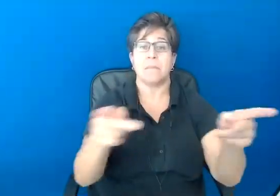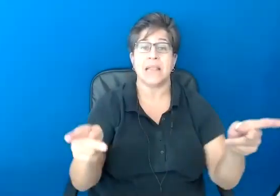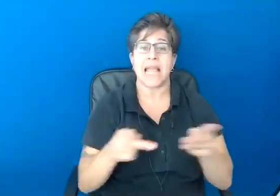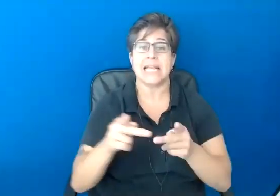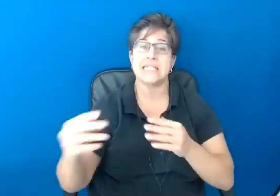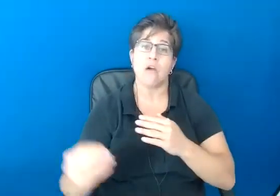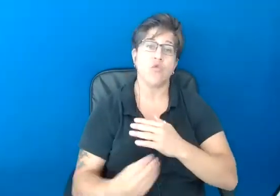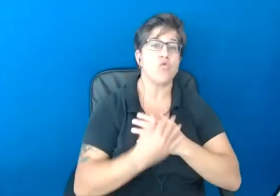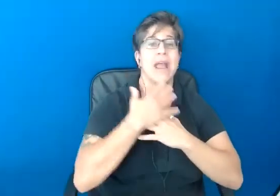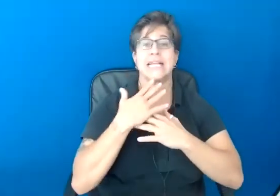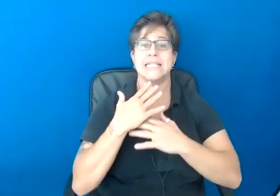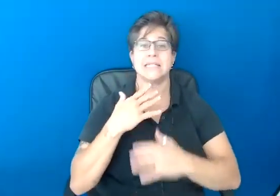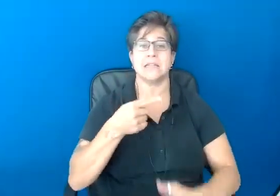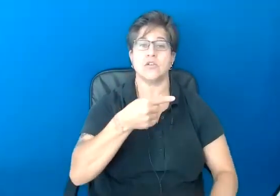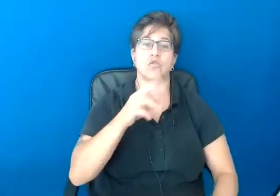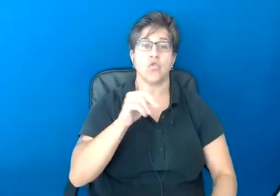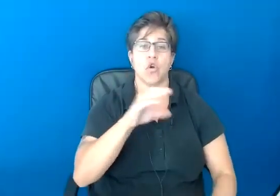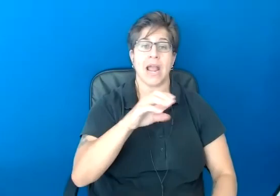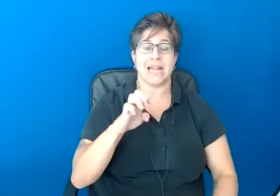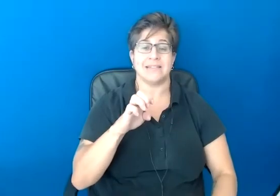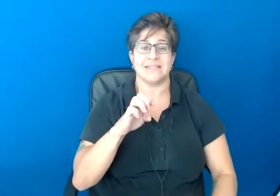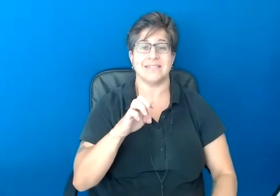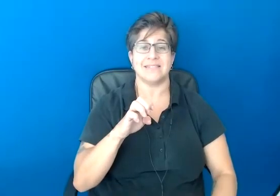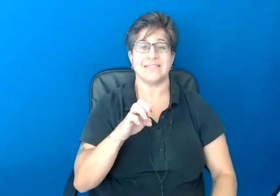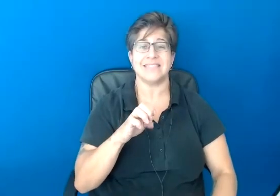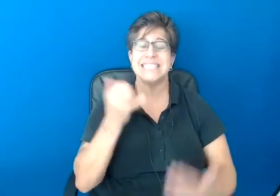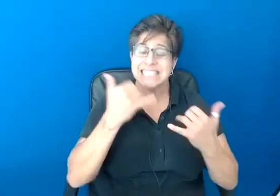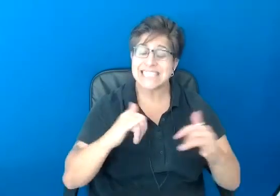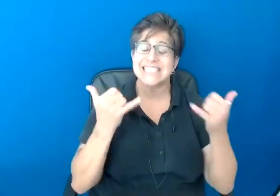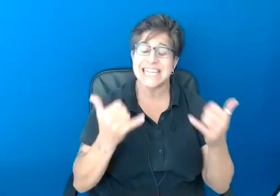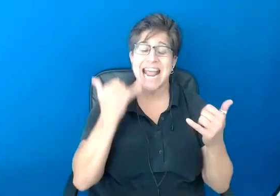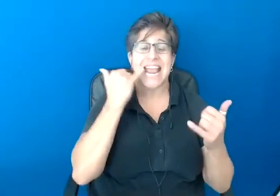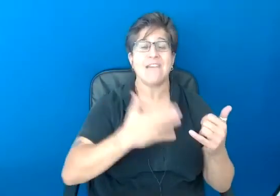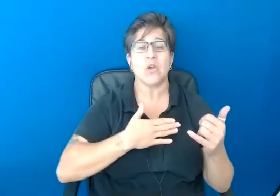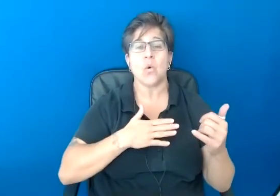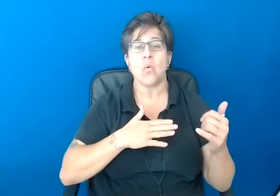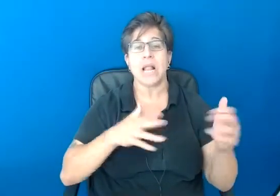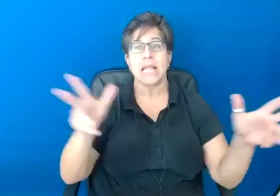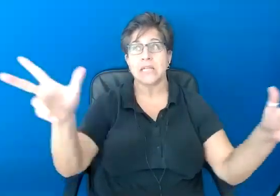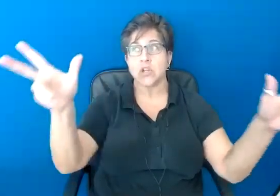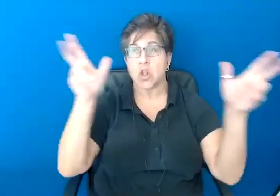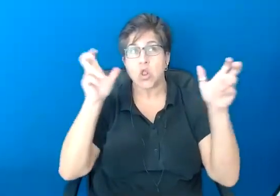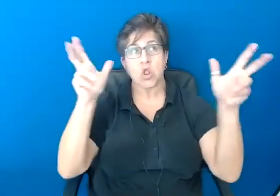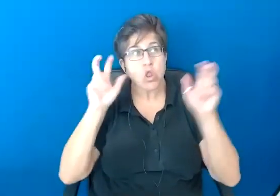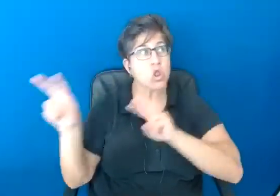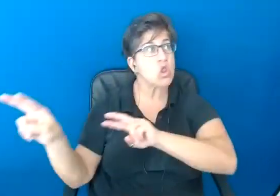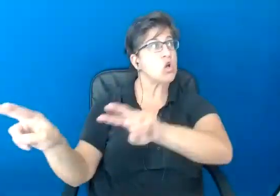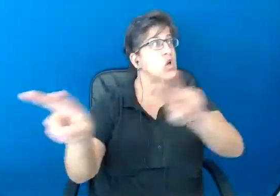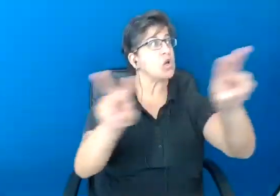It's all over in our country and in our world. Is looking, if I'm aware, if I'm